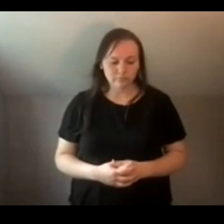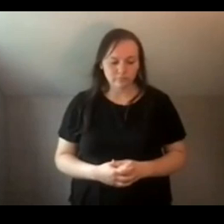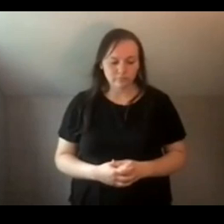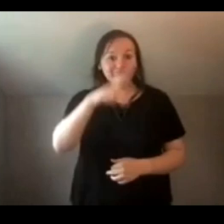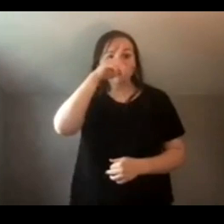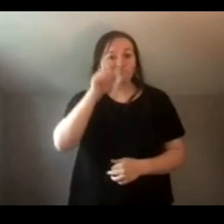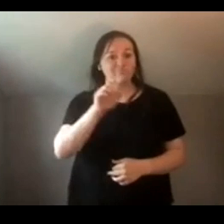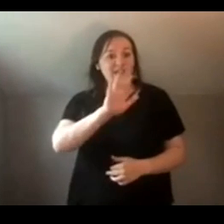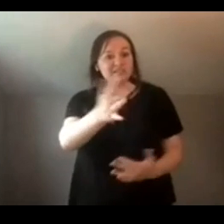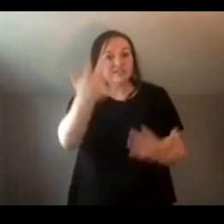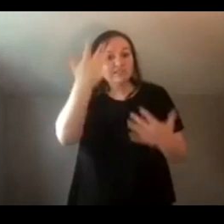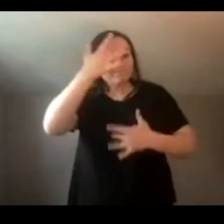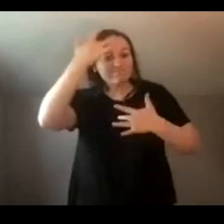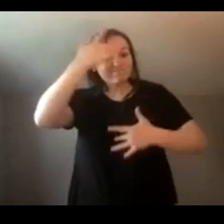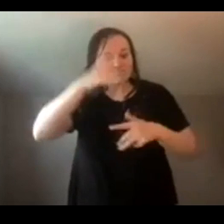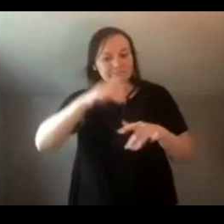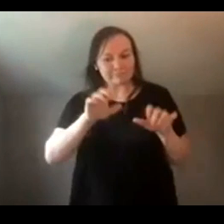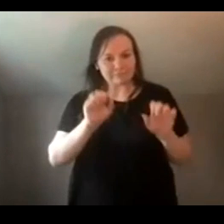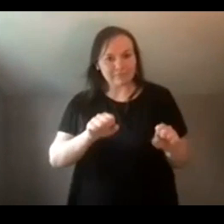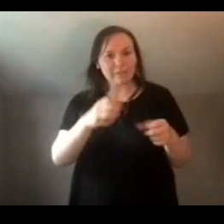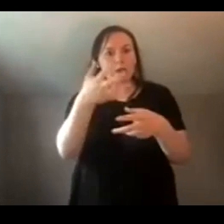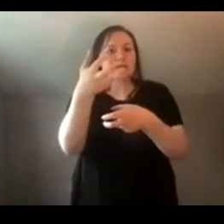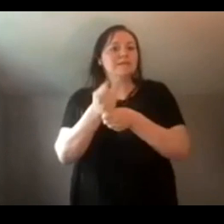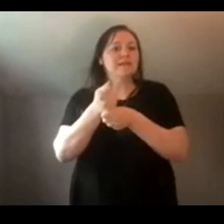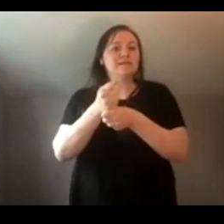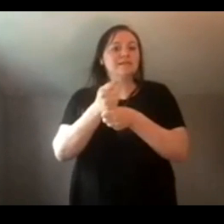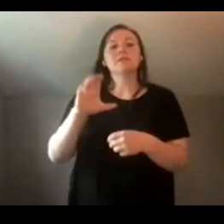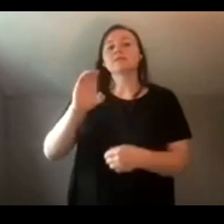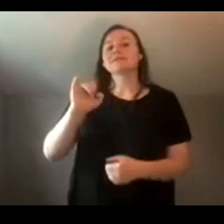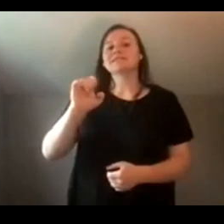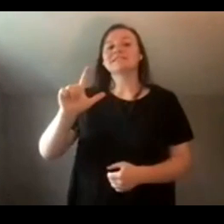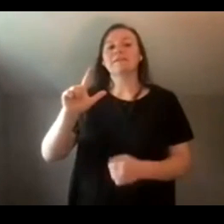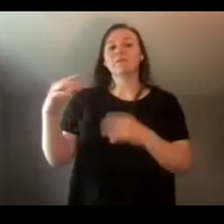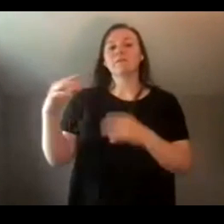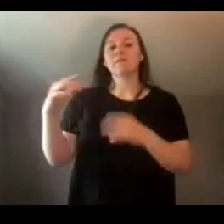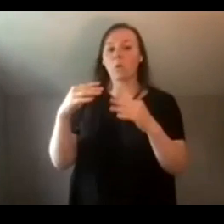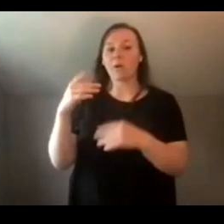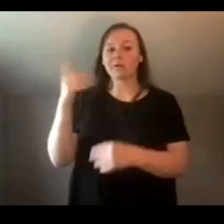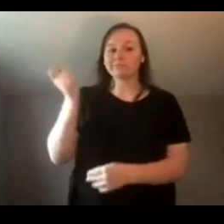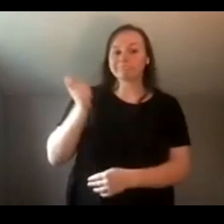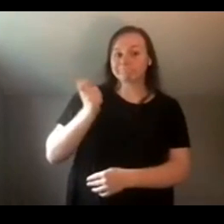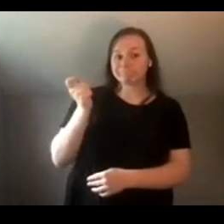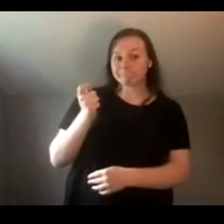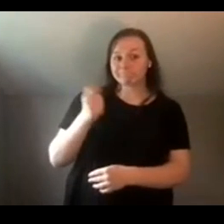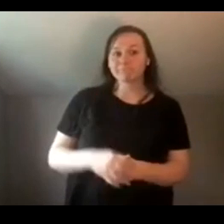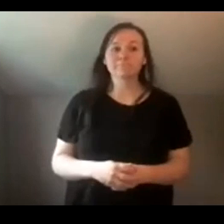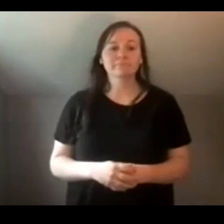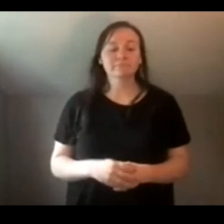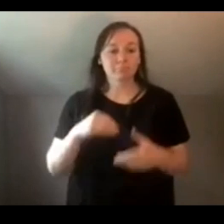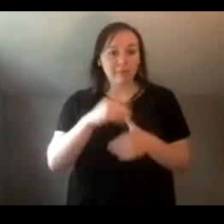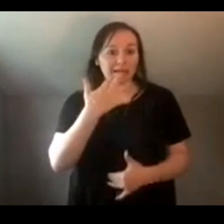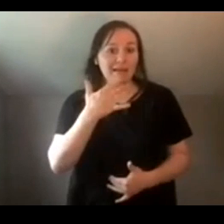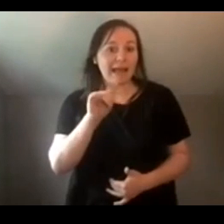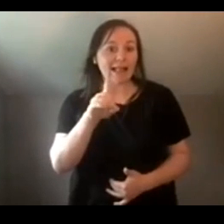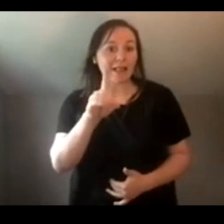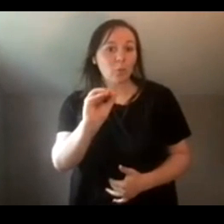illnesses, he was able to get a Civil War pension. In Colorado, he founded another church called